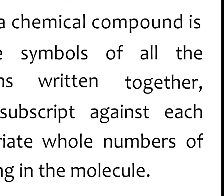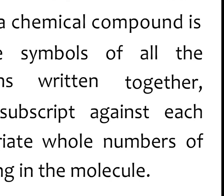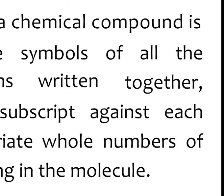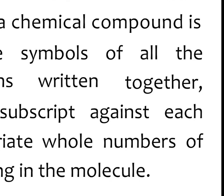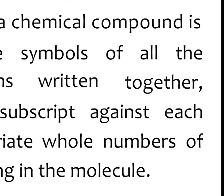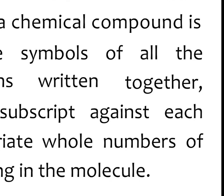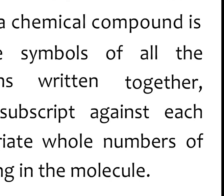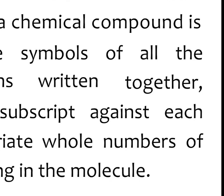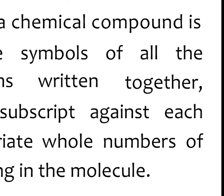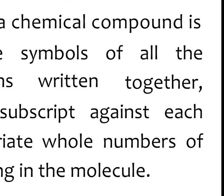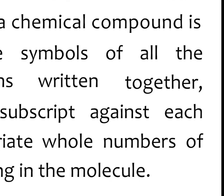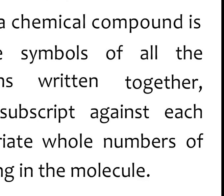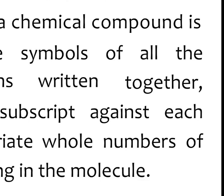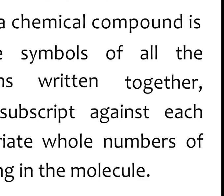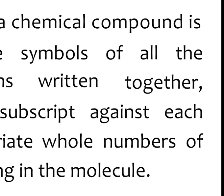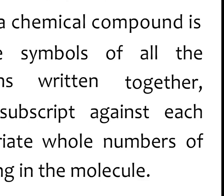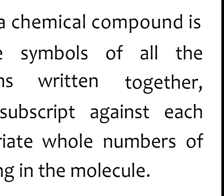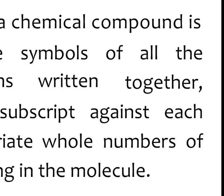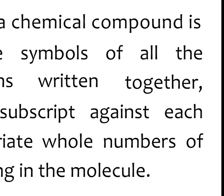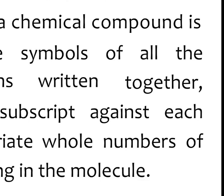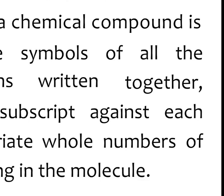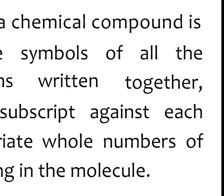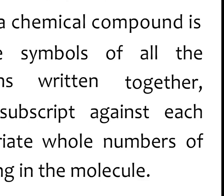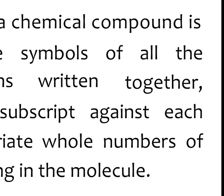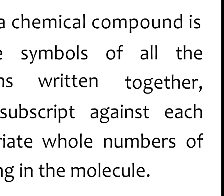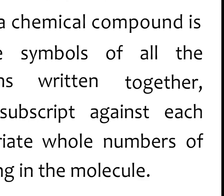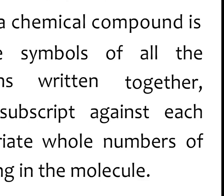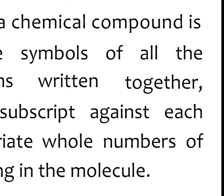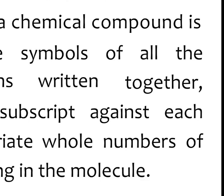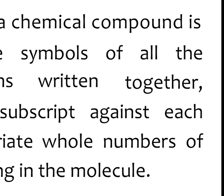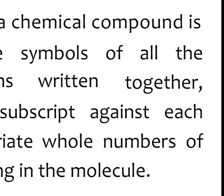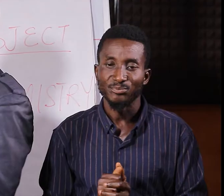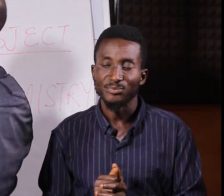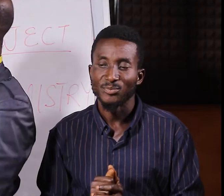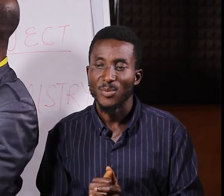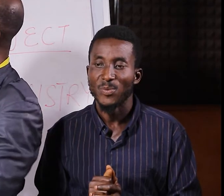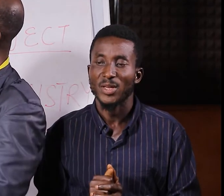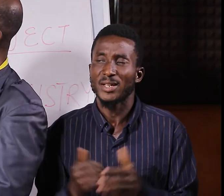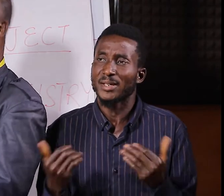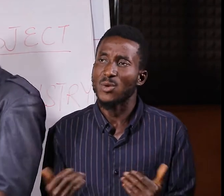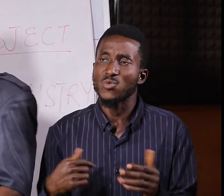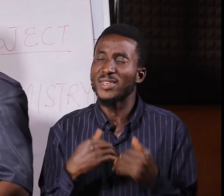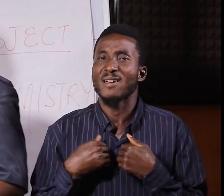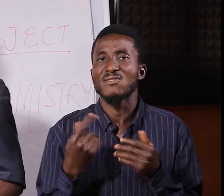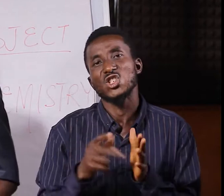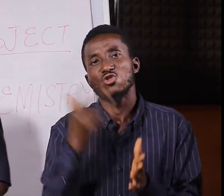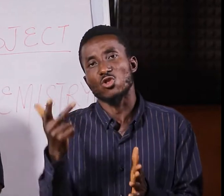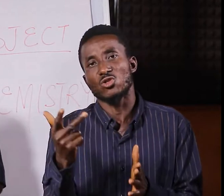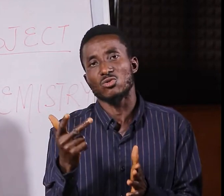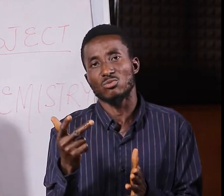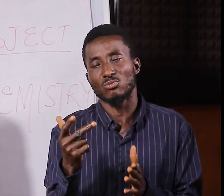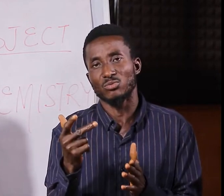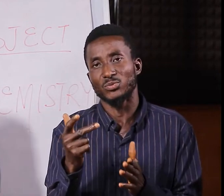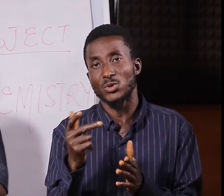small letter A. There are so many other examples as you come across in your pursuit in chemistry. Then we have the third options. When